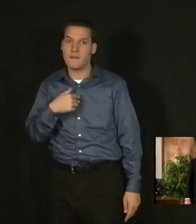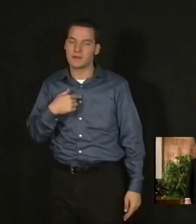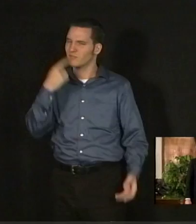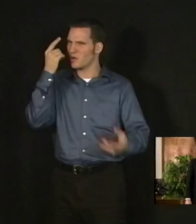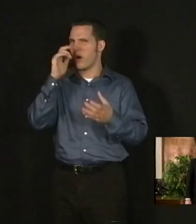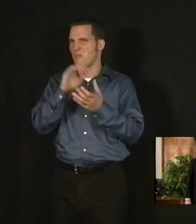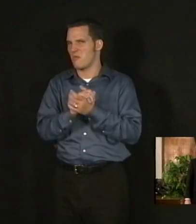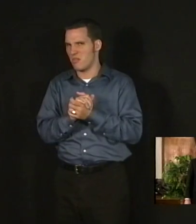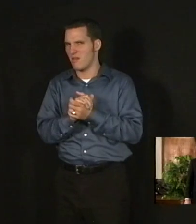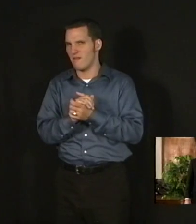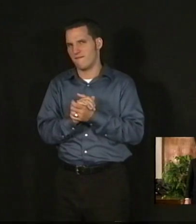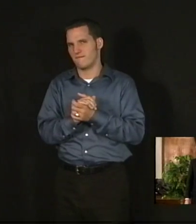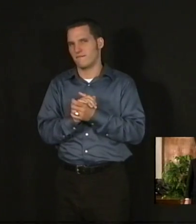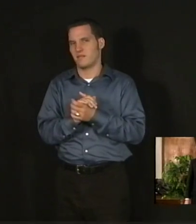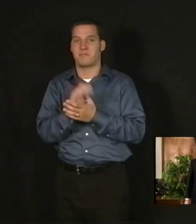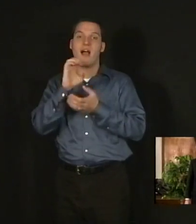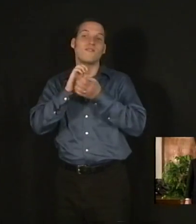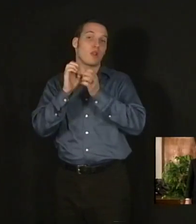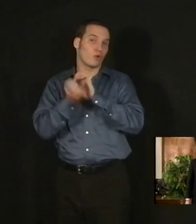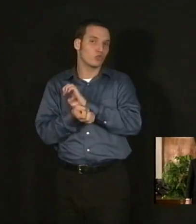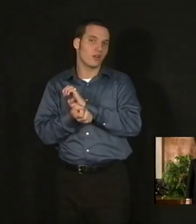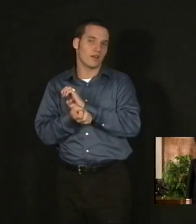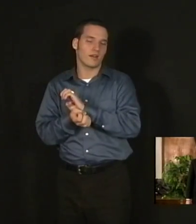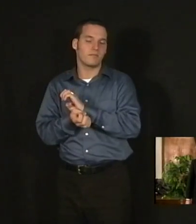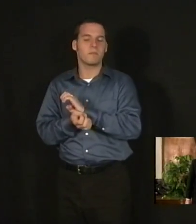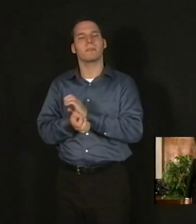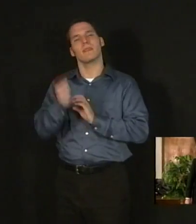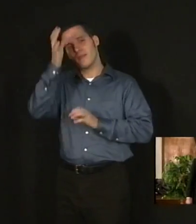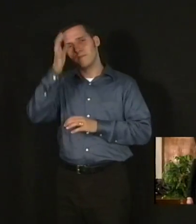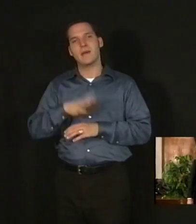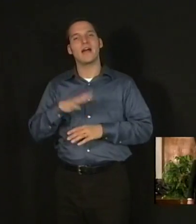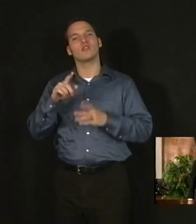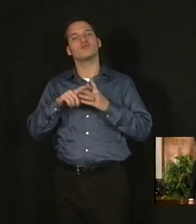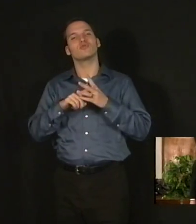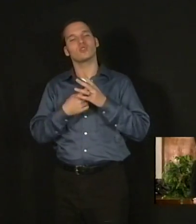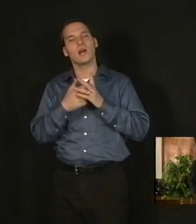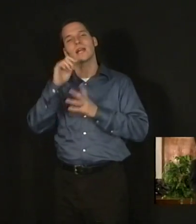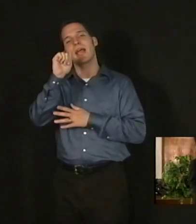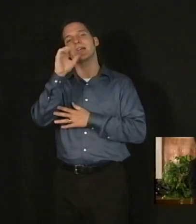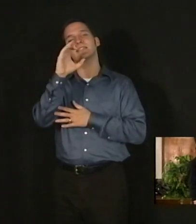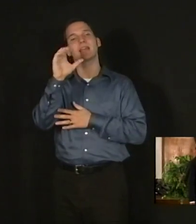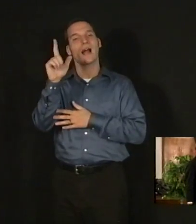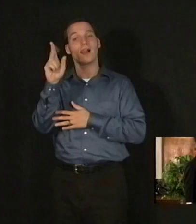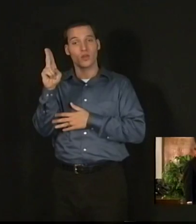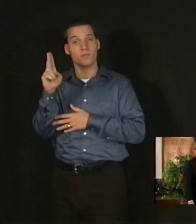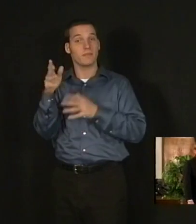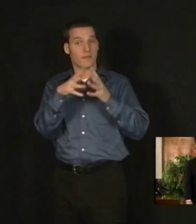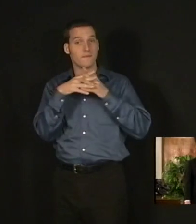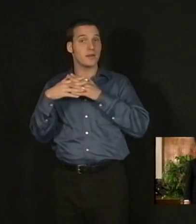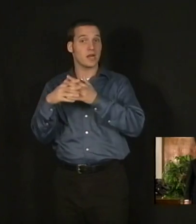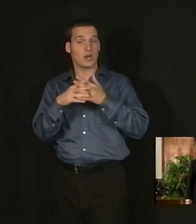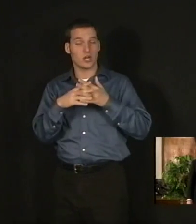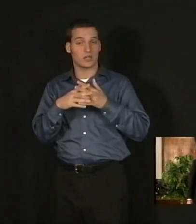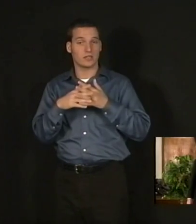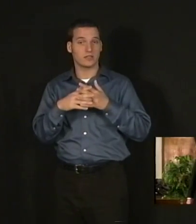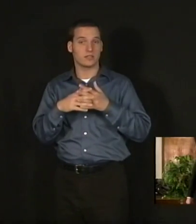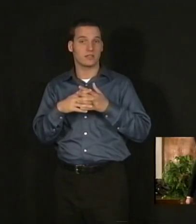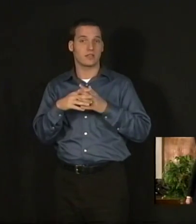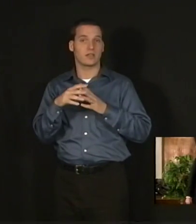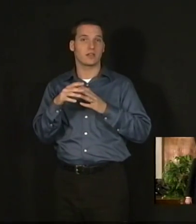me who don't believe in evolution. The guy who founded the ACLU, the American Communist Lawyers